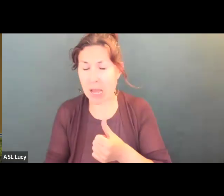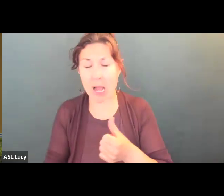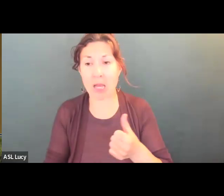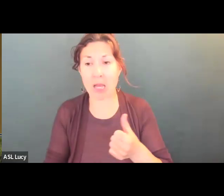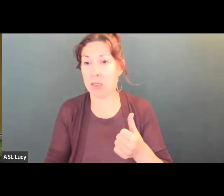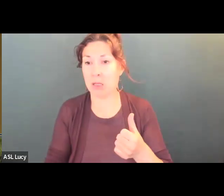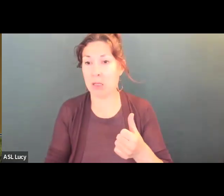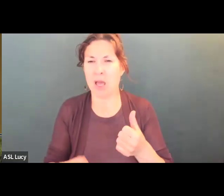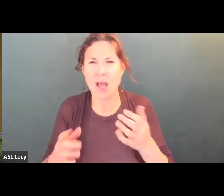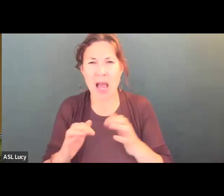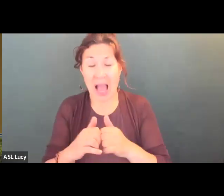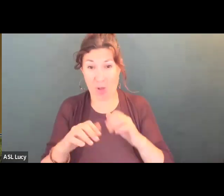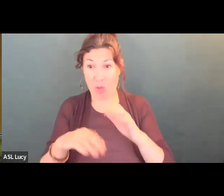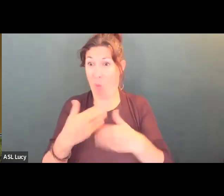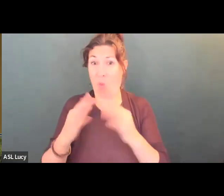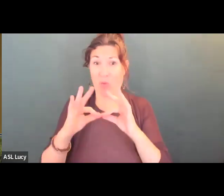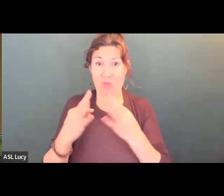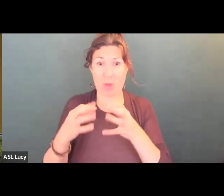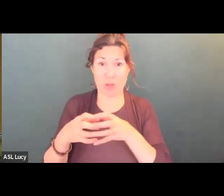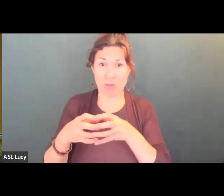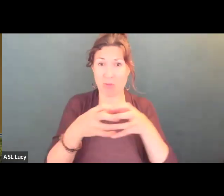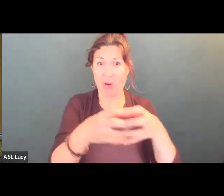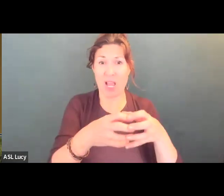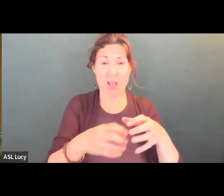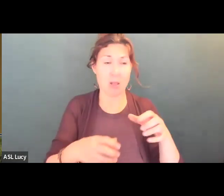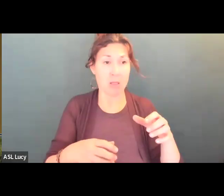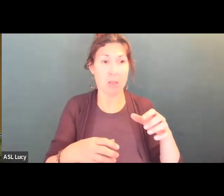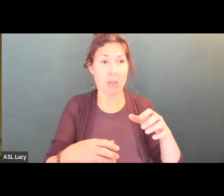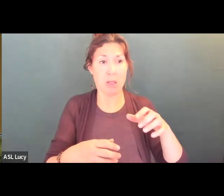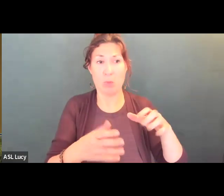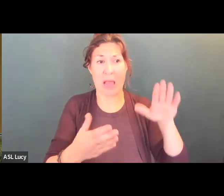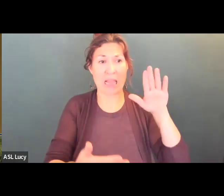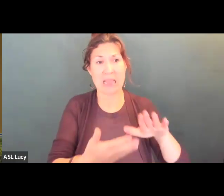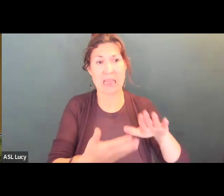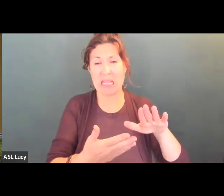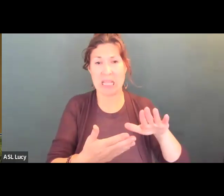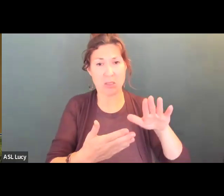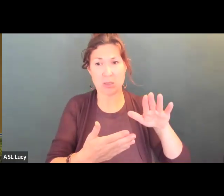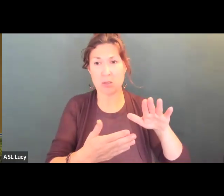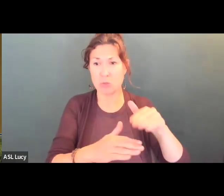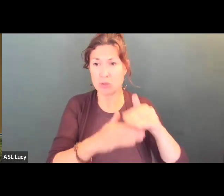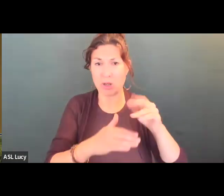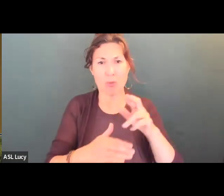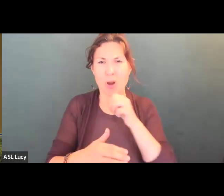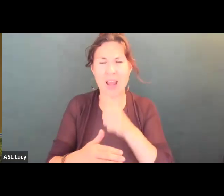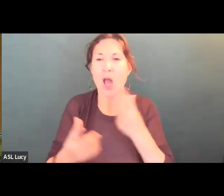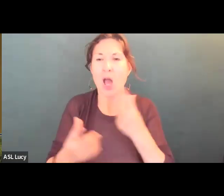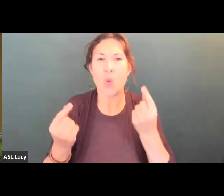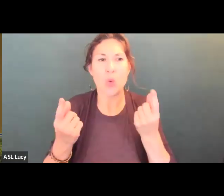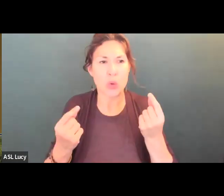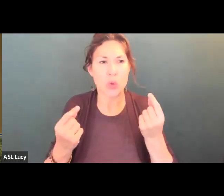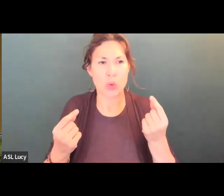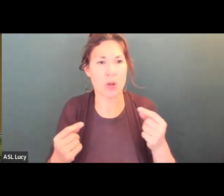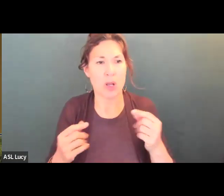restrictive issue, or are we putting kids of the same family going to the same place in 2 different locations? How are we making that